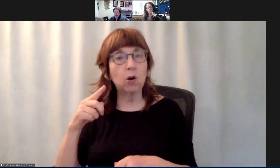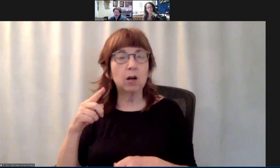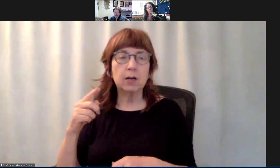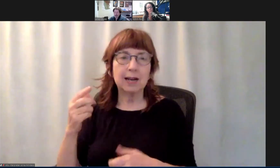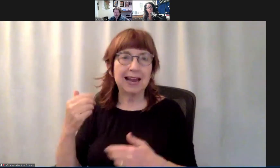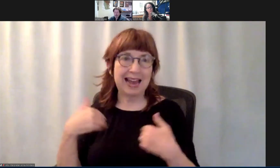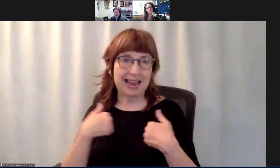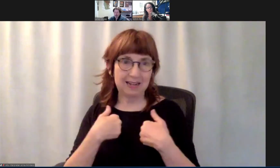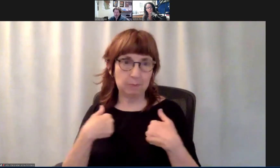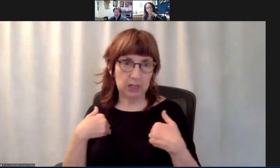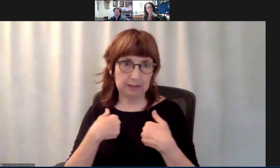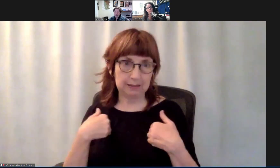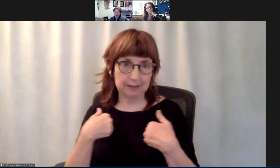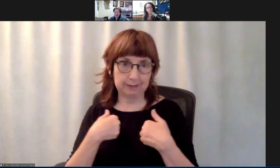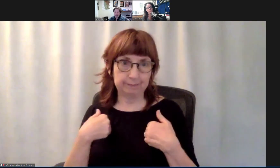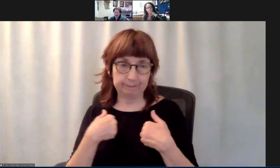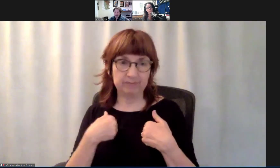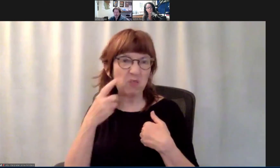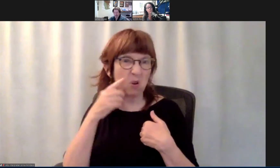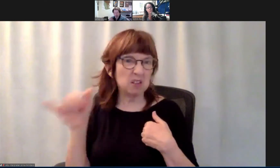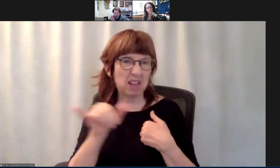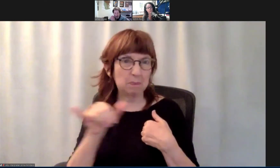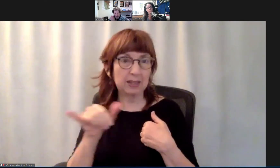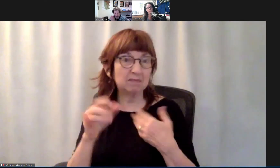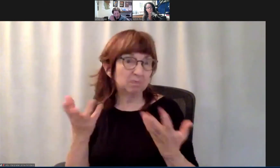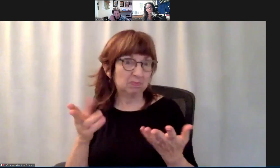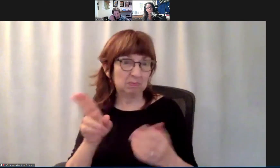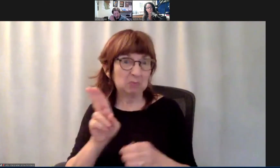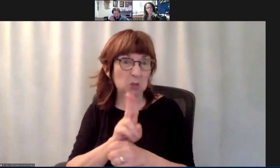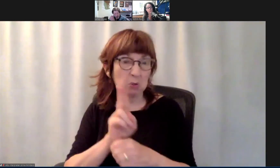veterinary practice for the same kind of thing, using it for